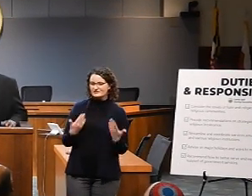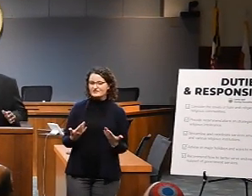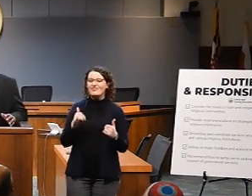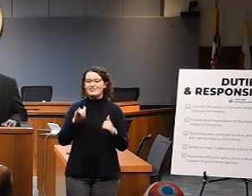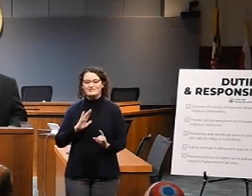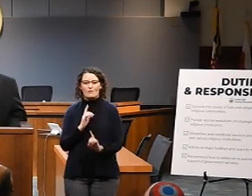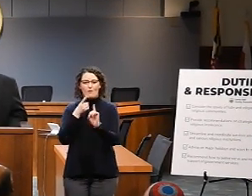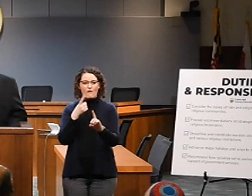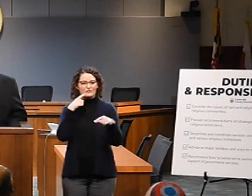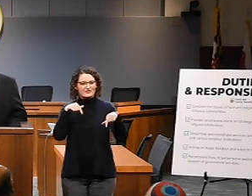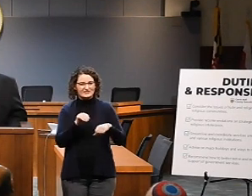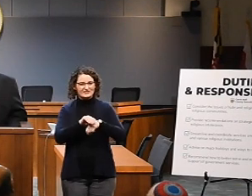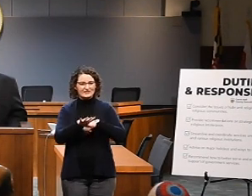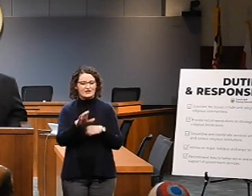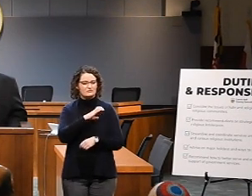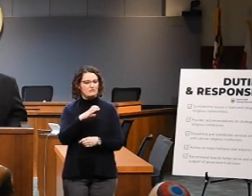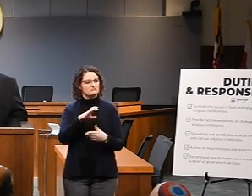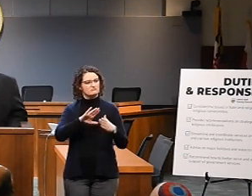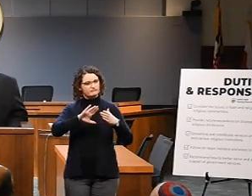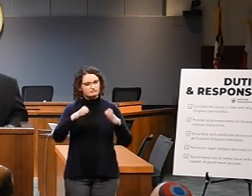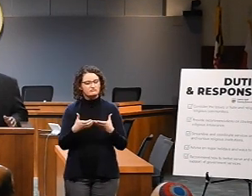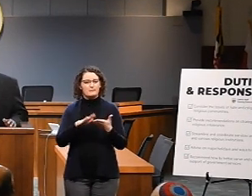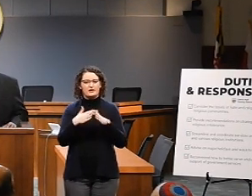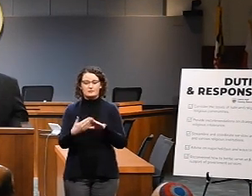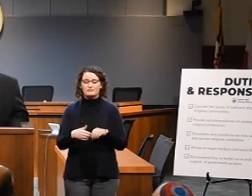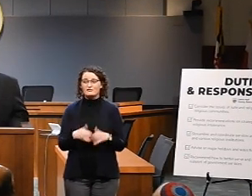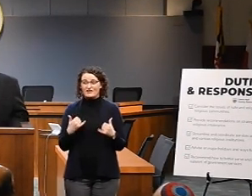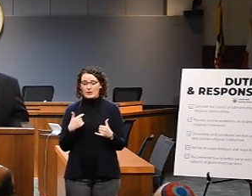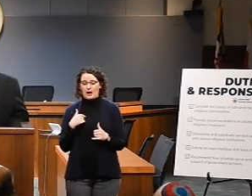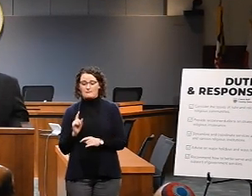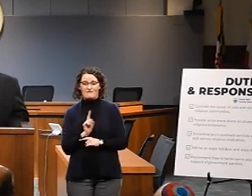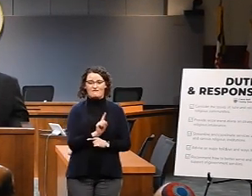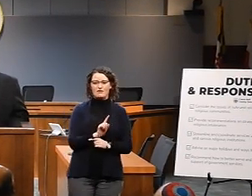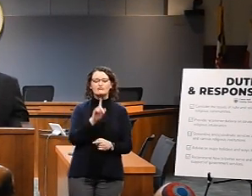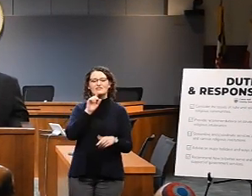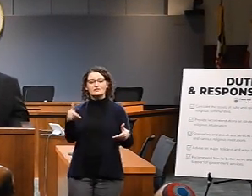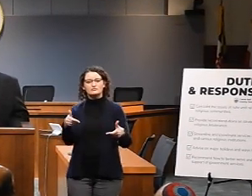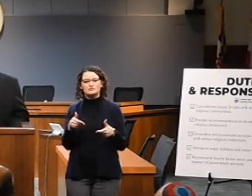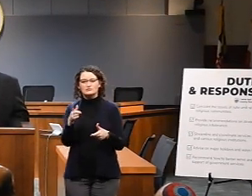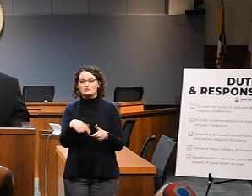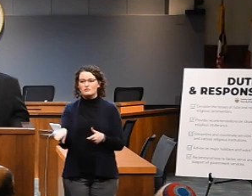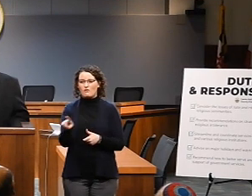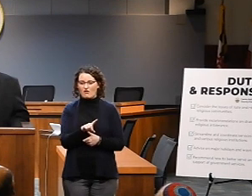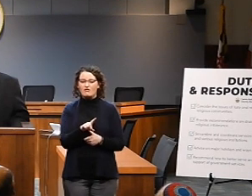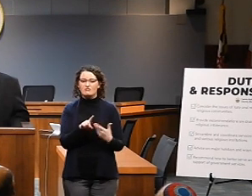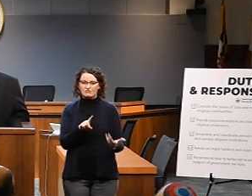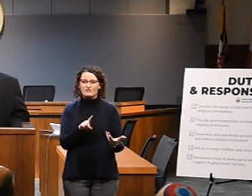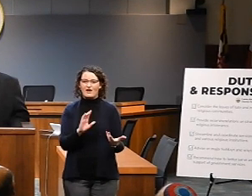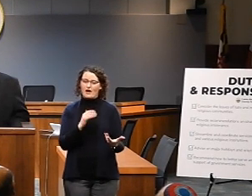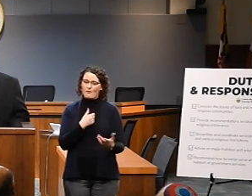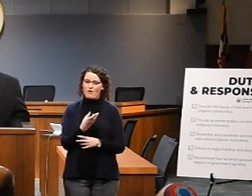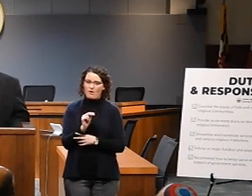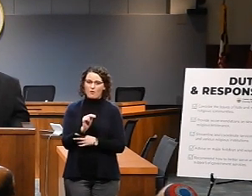the Advisory Council to become. But at this time, I'm going to get out of the way and introduce to you all our very own